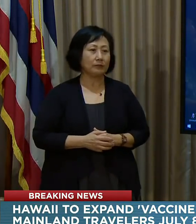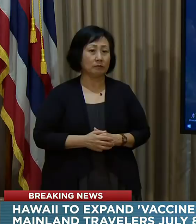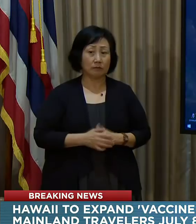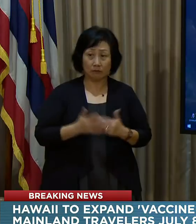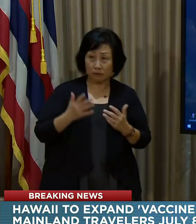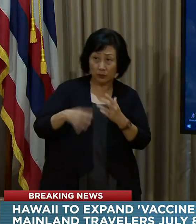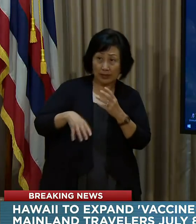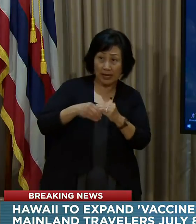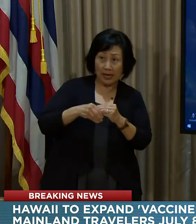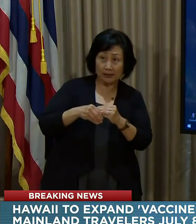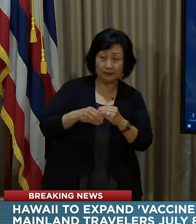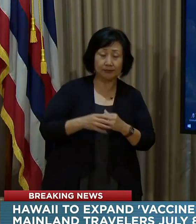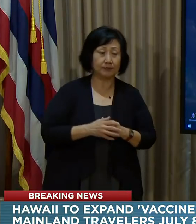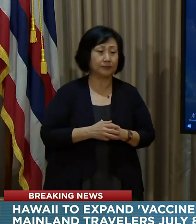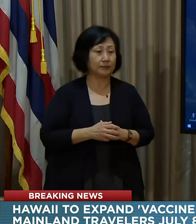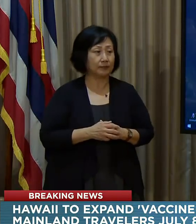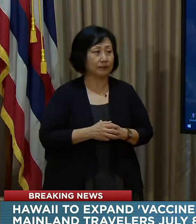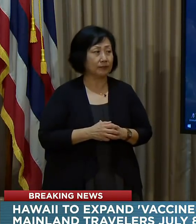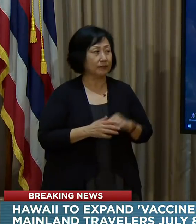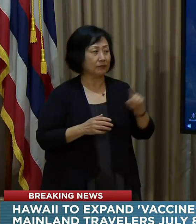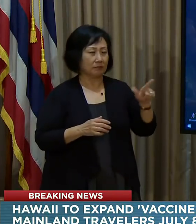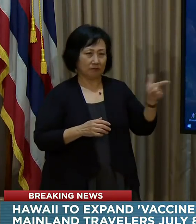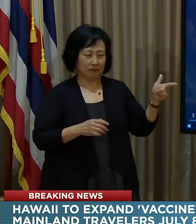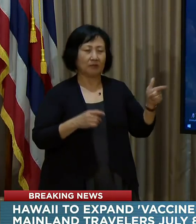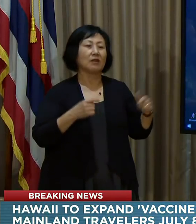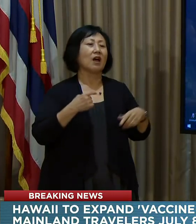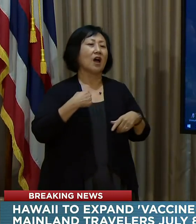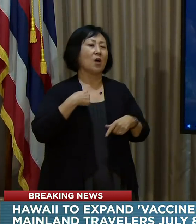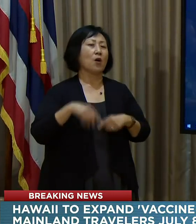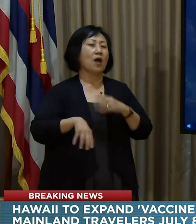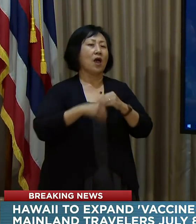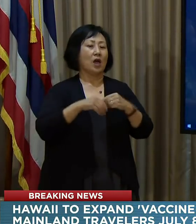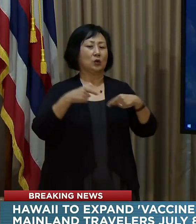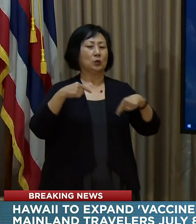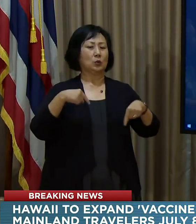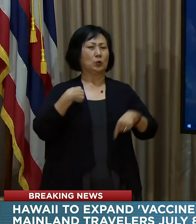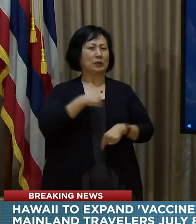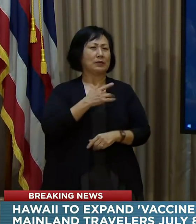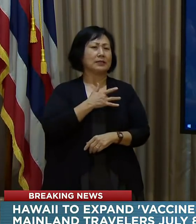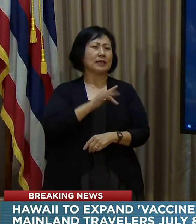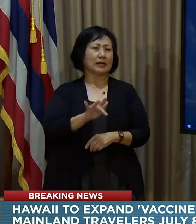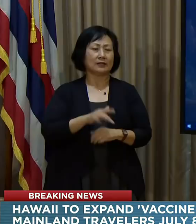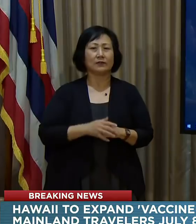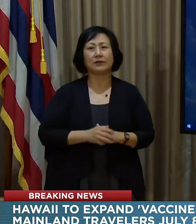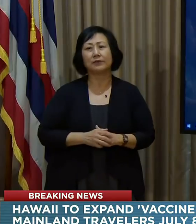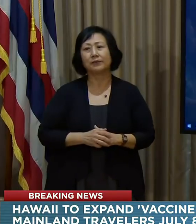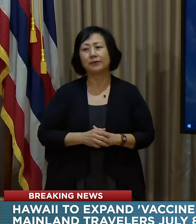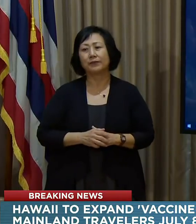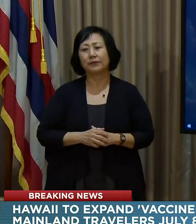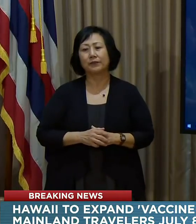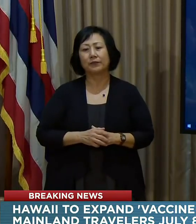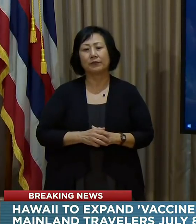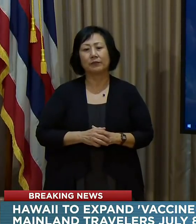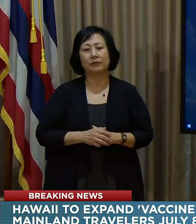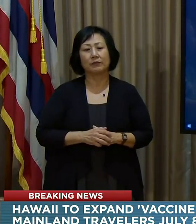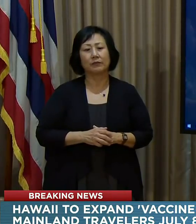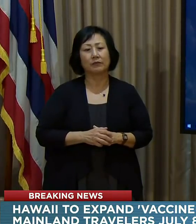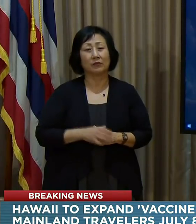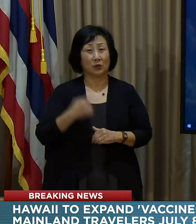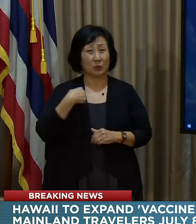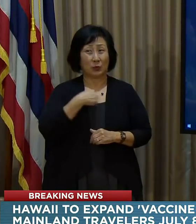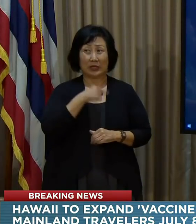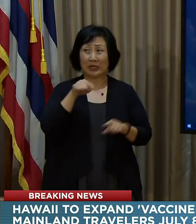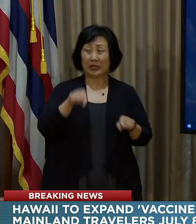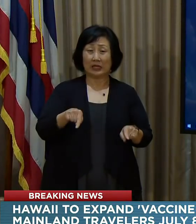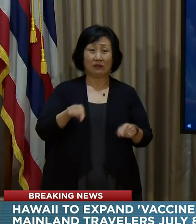Anything to add? The only thing I would add is that I think we've been very sensitive to the fact that, you know, we have the population, the